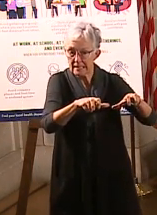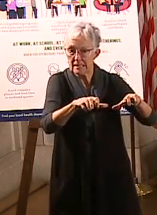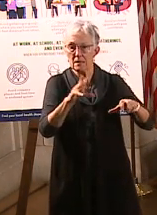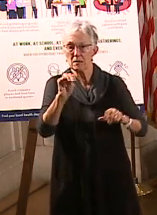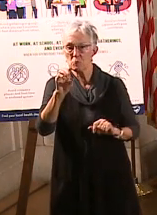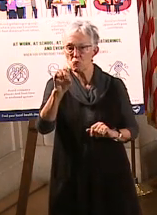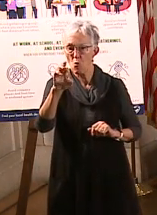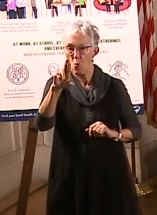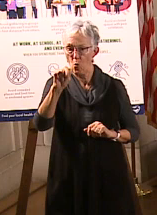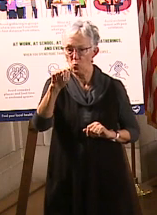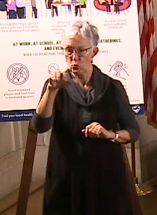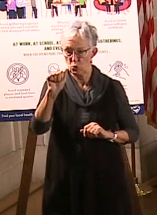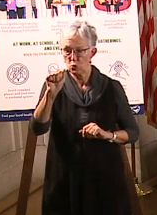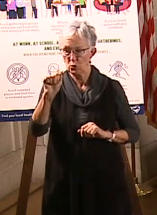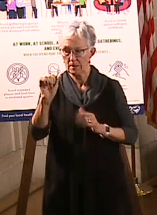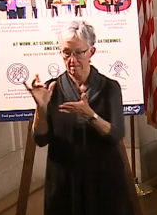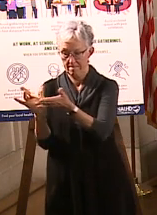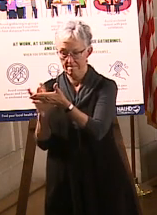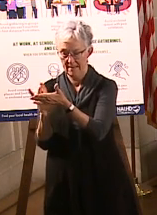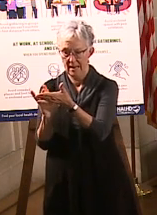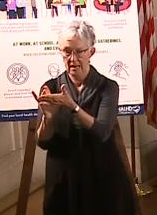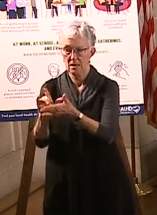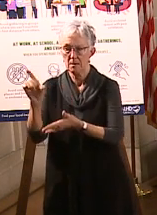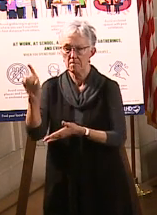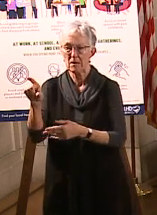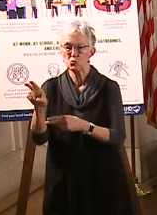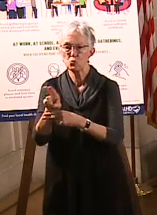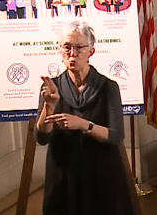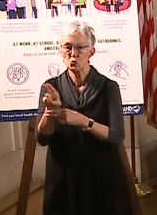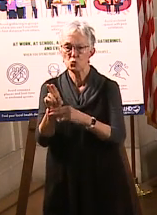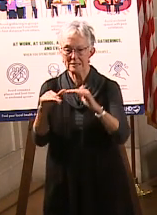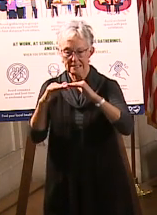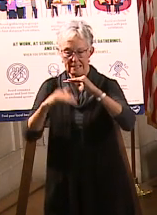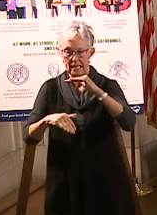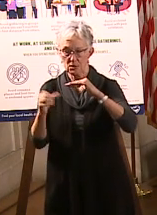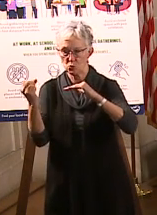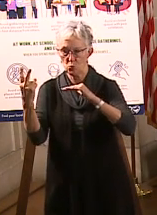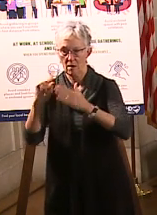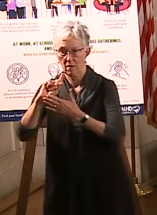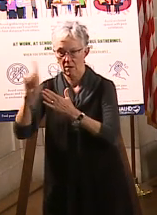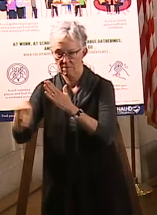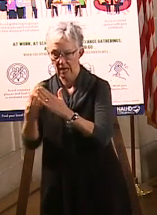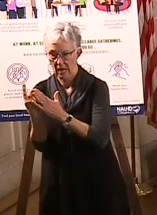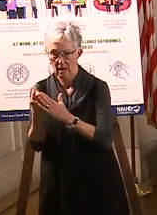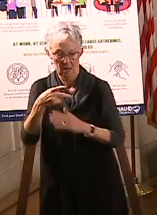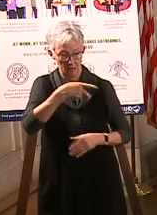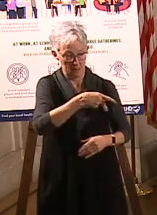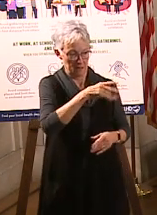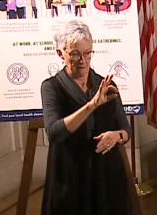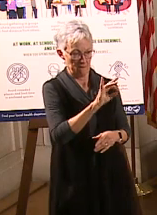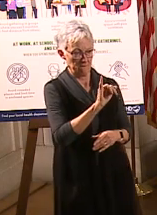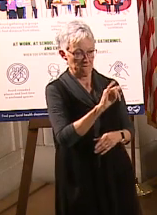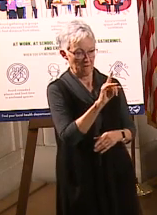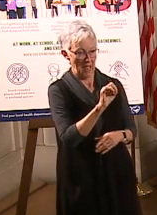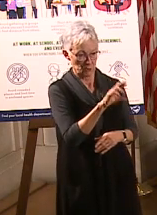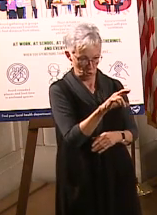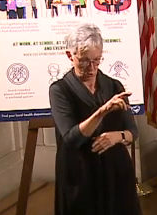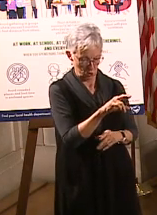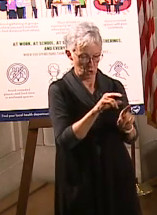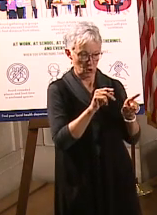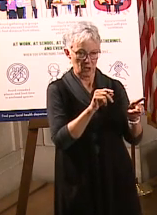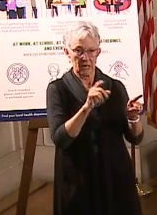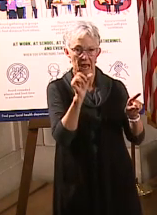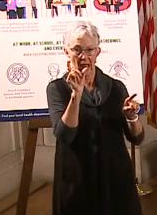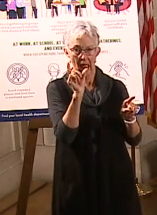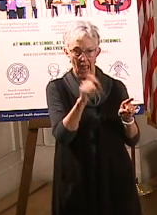Moderna, if it's going to be warmer within 12 hours. And for the Pfizer, once you thaw and dilute it, now remember, Pfizer is the one that